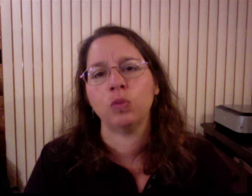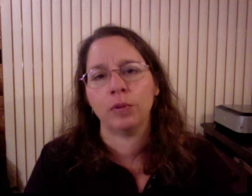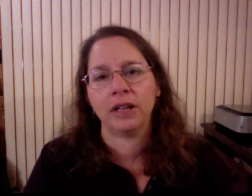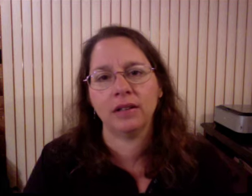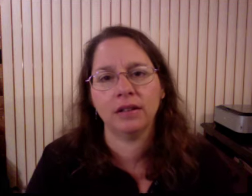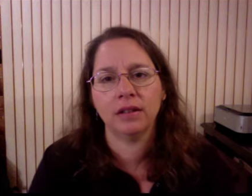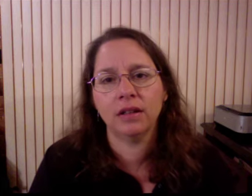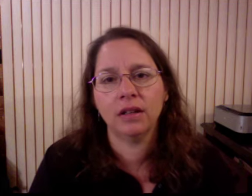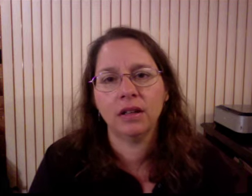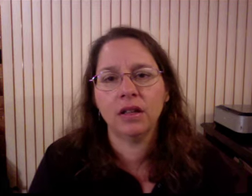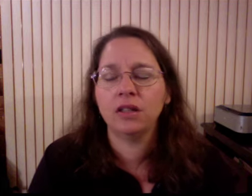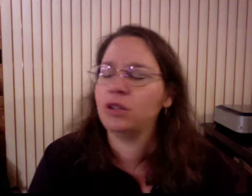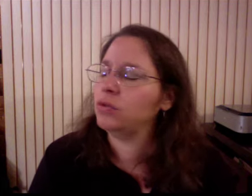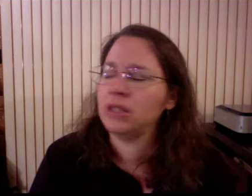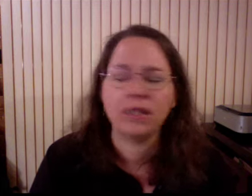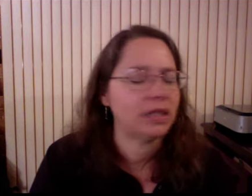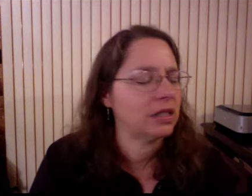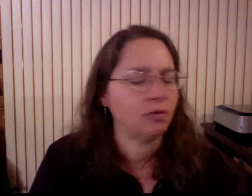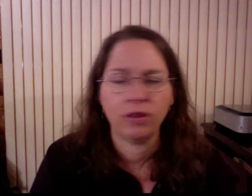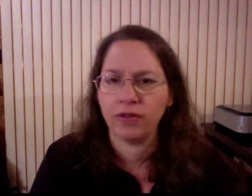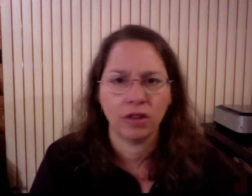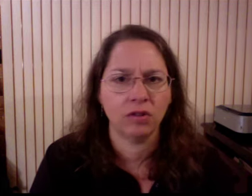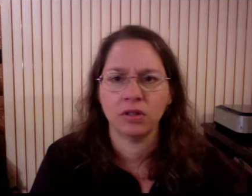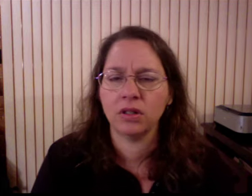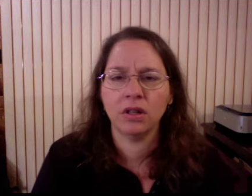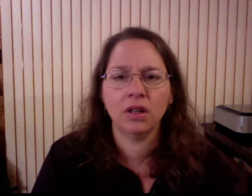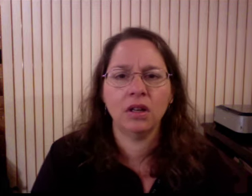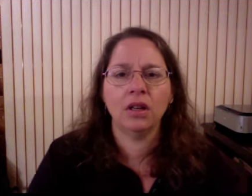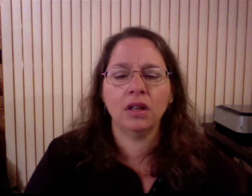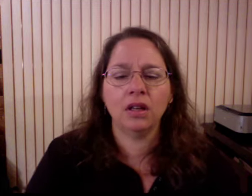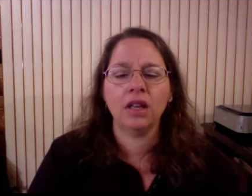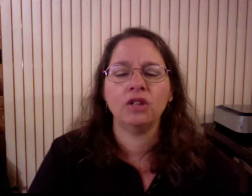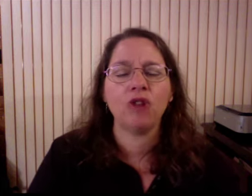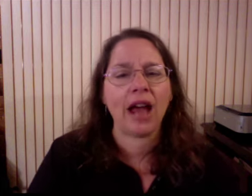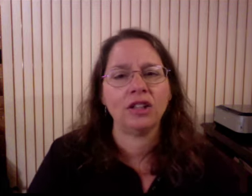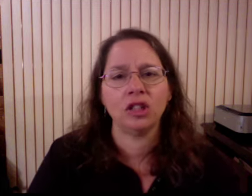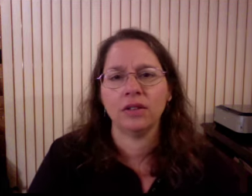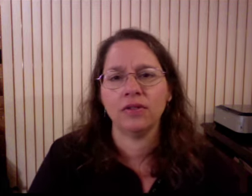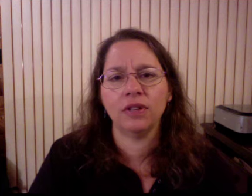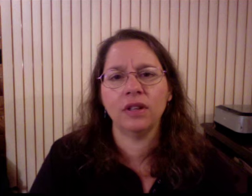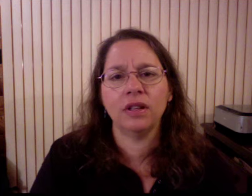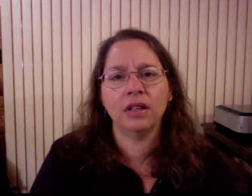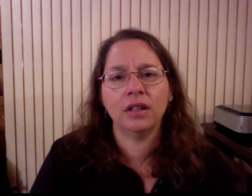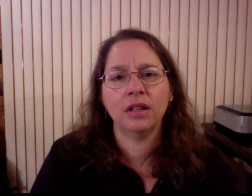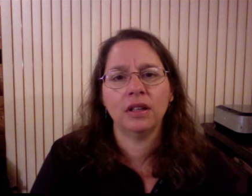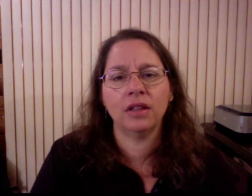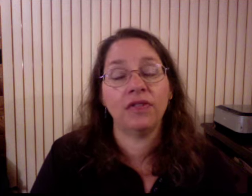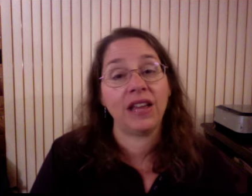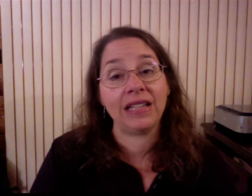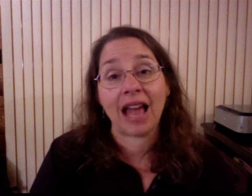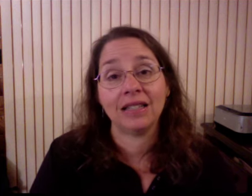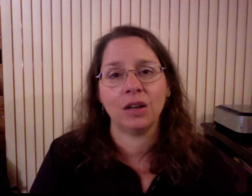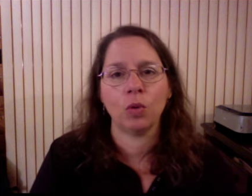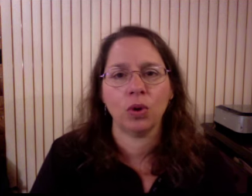woman, to resist and refuse the attraction of the fantastic world